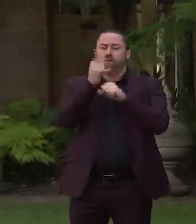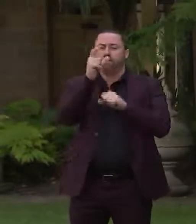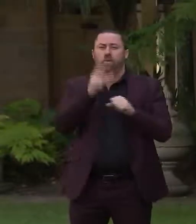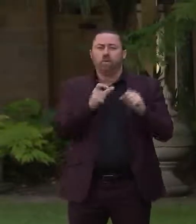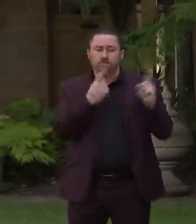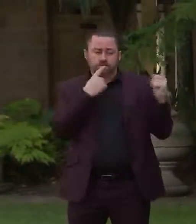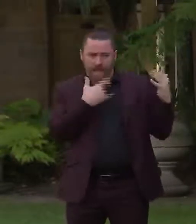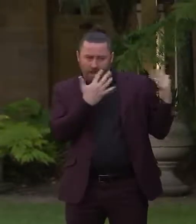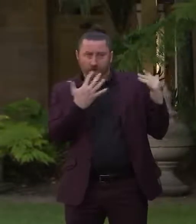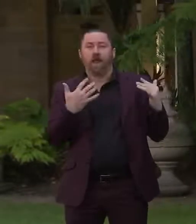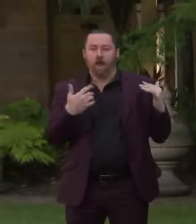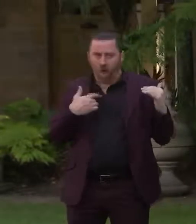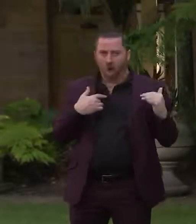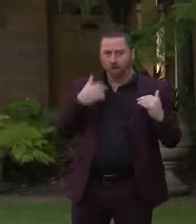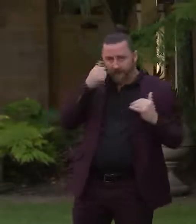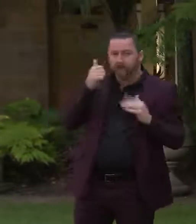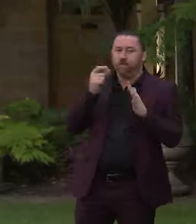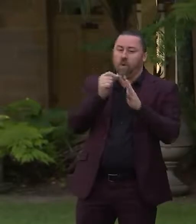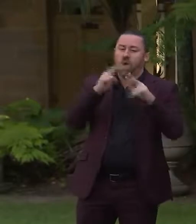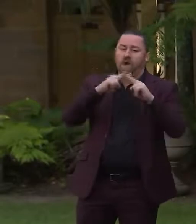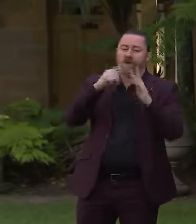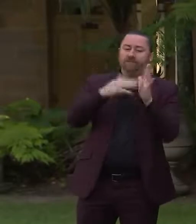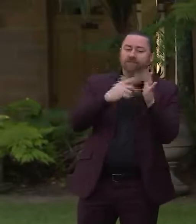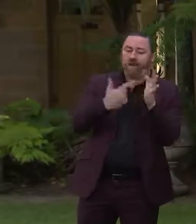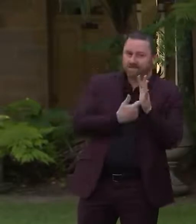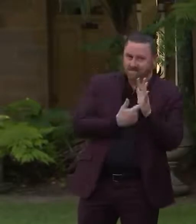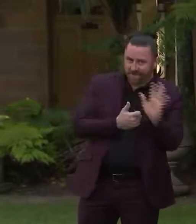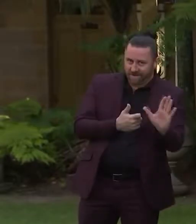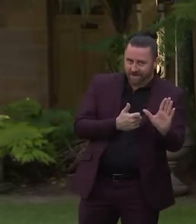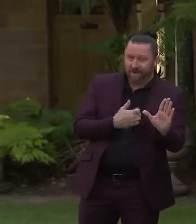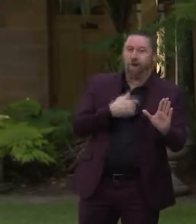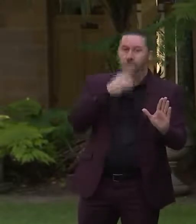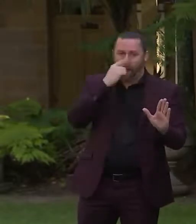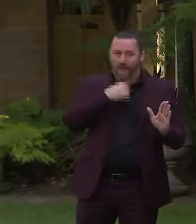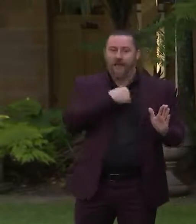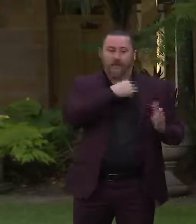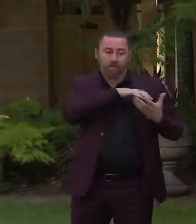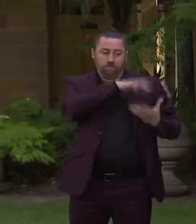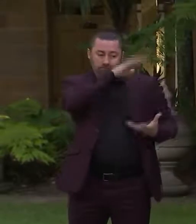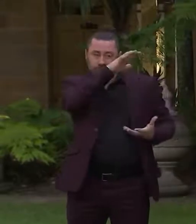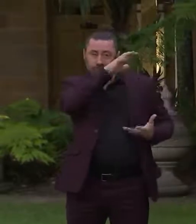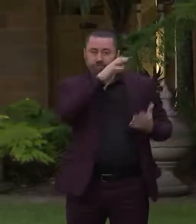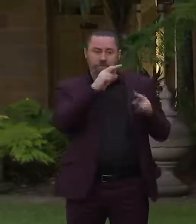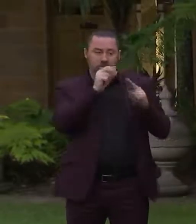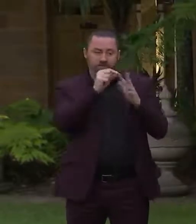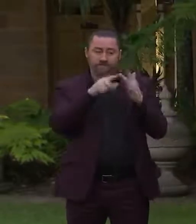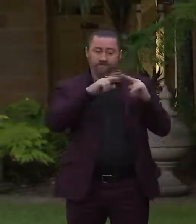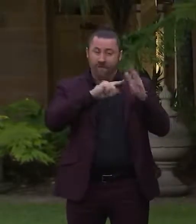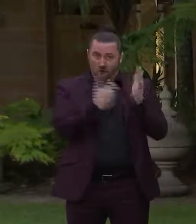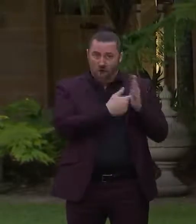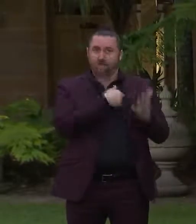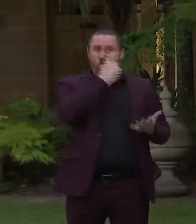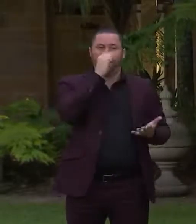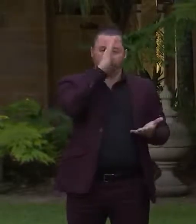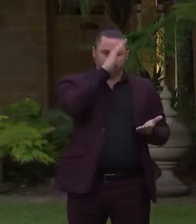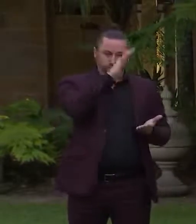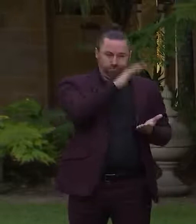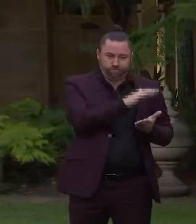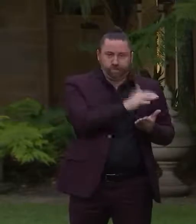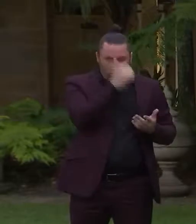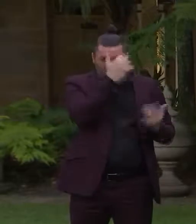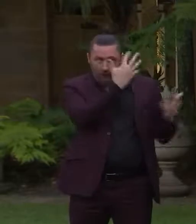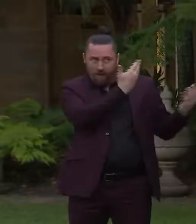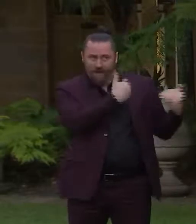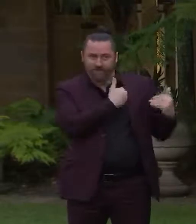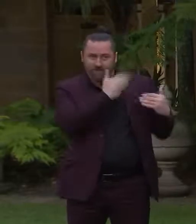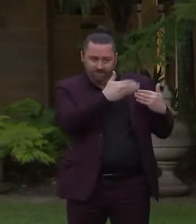I understand we have that assurity for the Pfizer vaccine, and that will allow us to use a greater percentage of the stock on hand of the Pfizer vaccine. I understand we don't